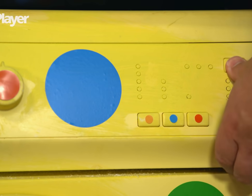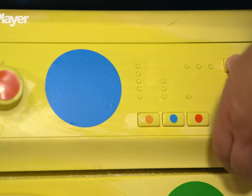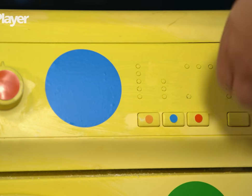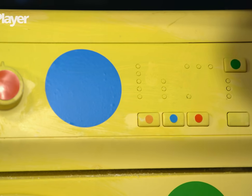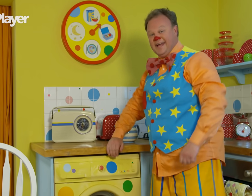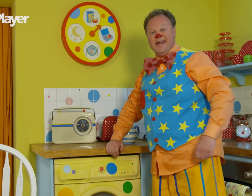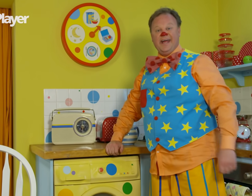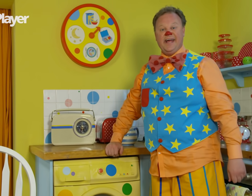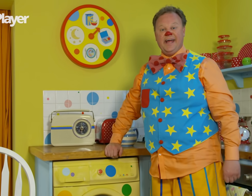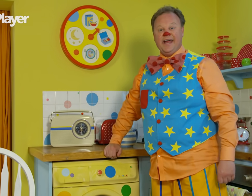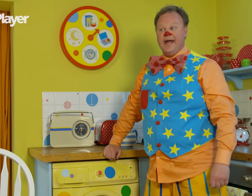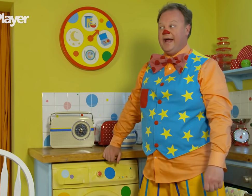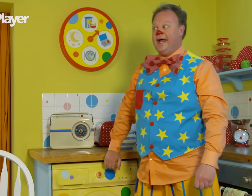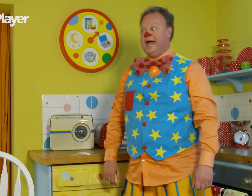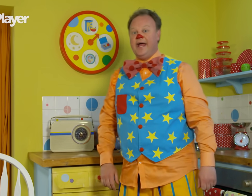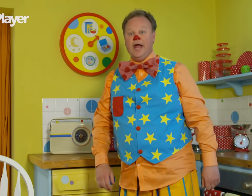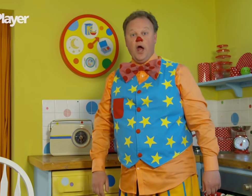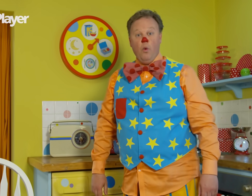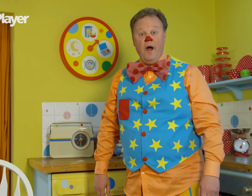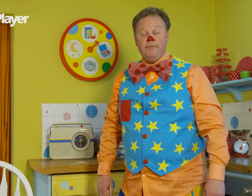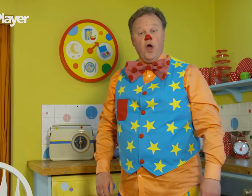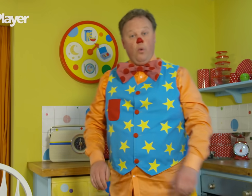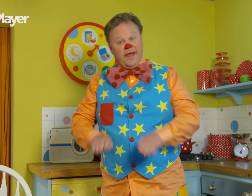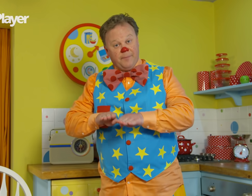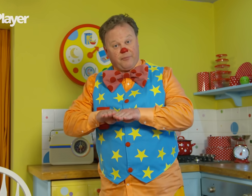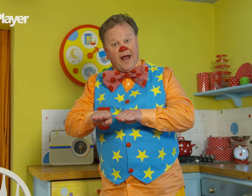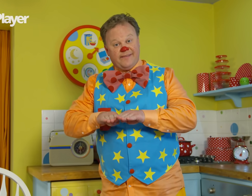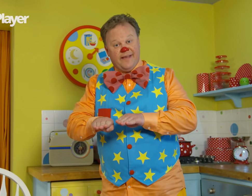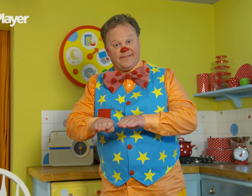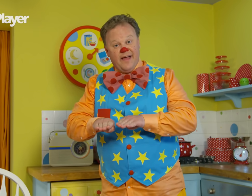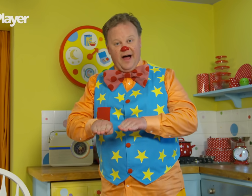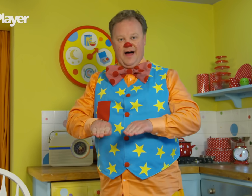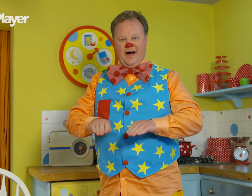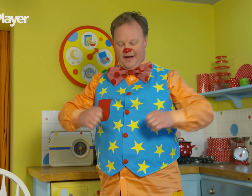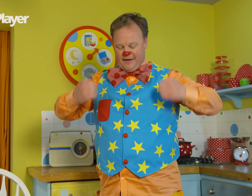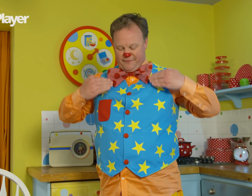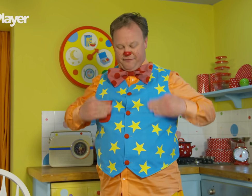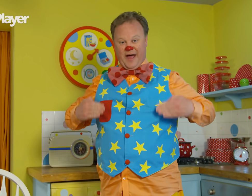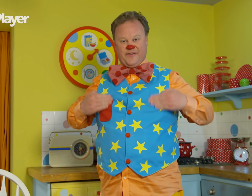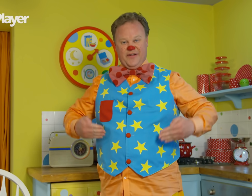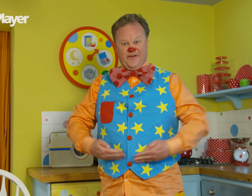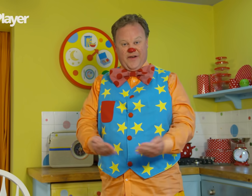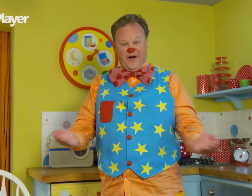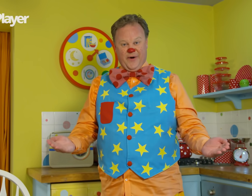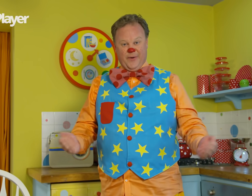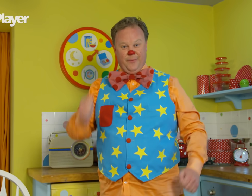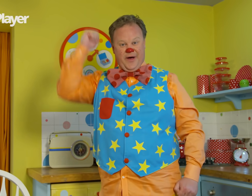What shall we do while we're waiting? Well, we can practice a fashion show.